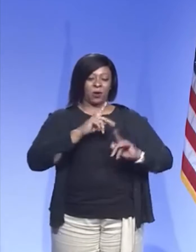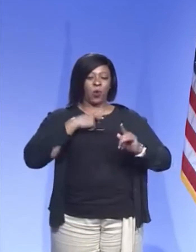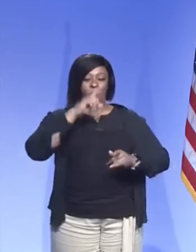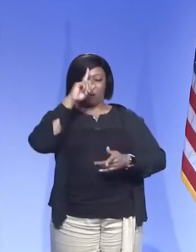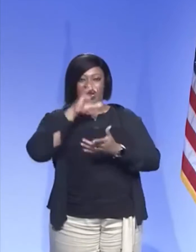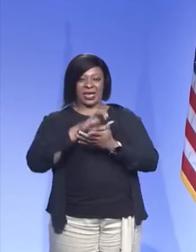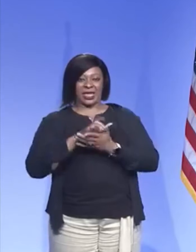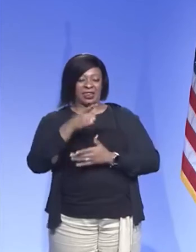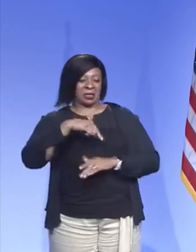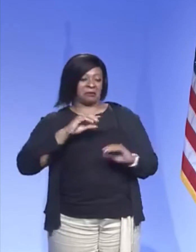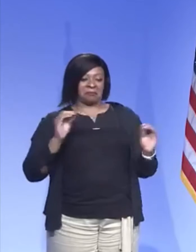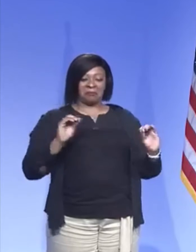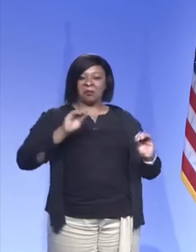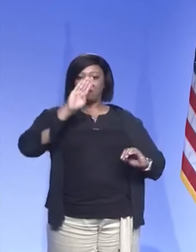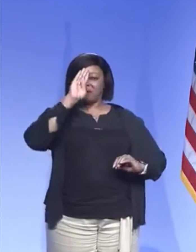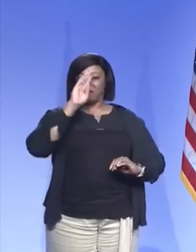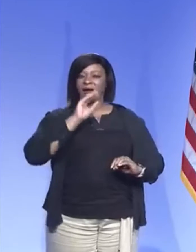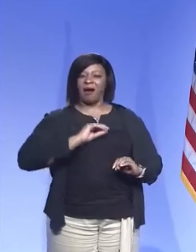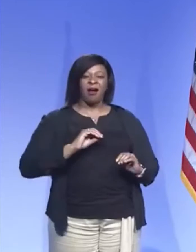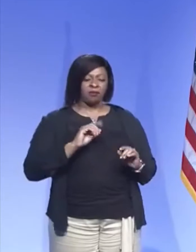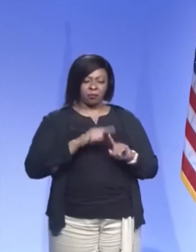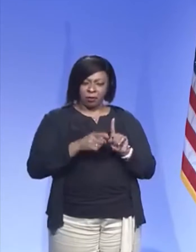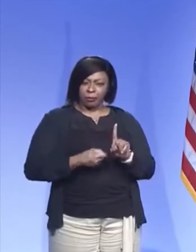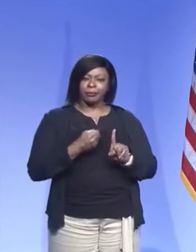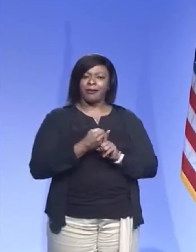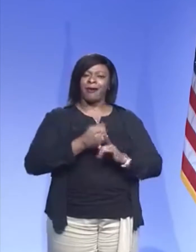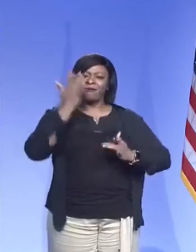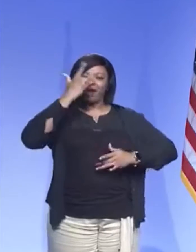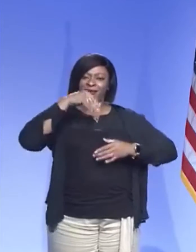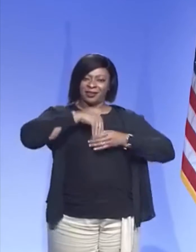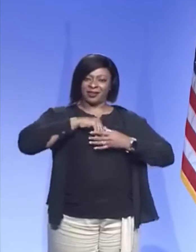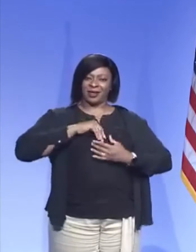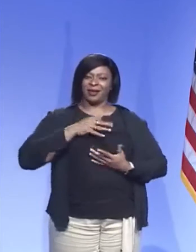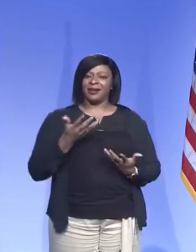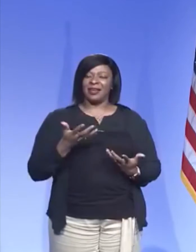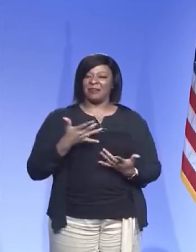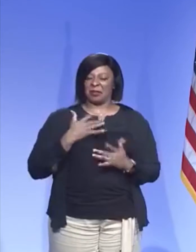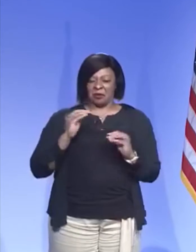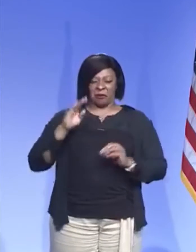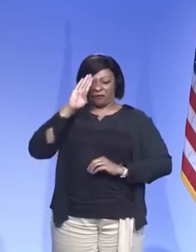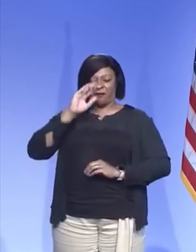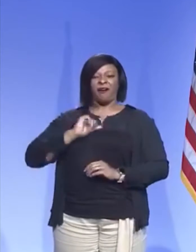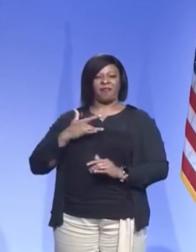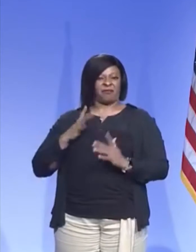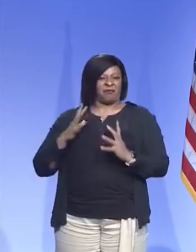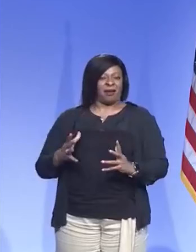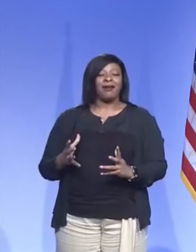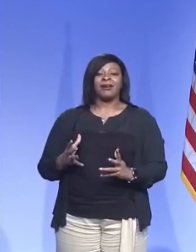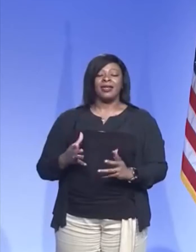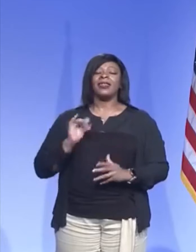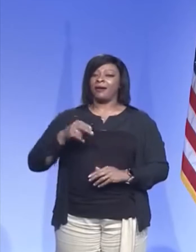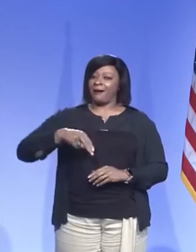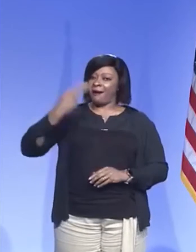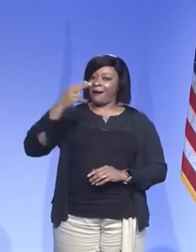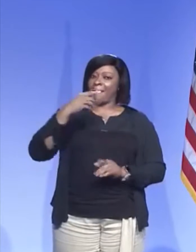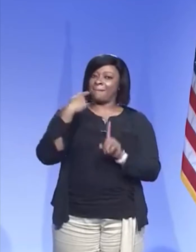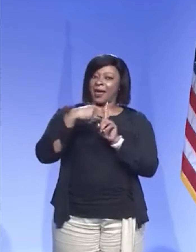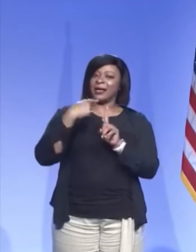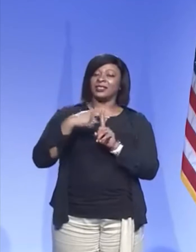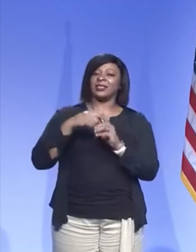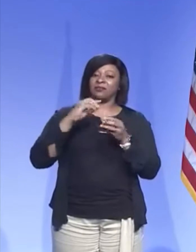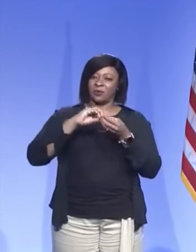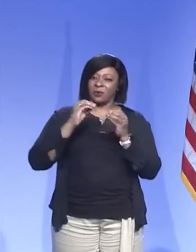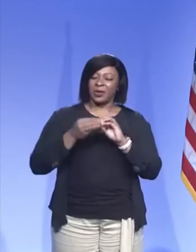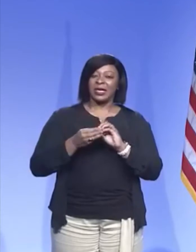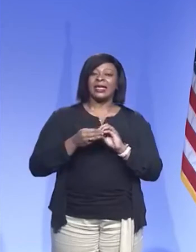believed that they were not ill. In other words, they didn't have any symptoms. And so that's a pretty high positivity rate, indicative of